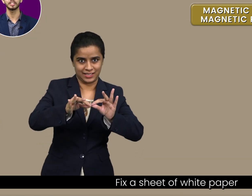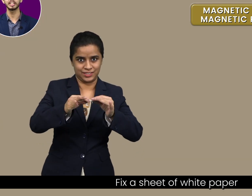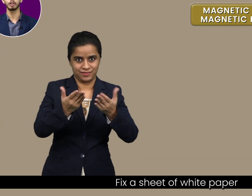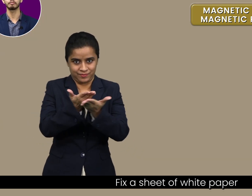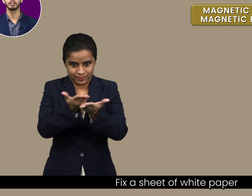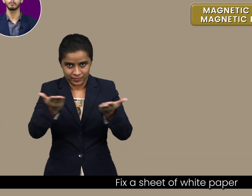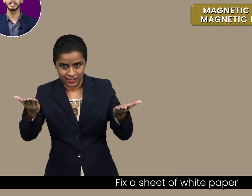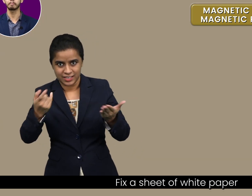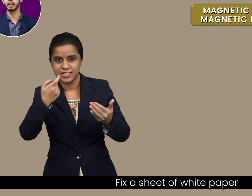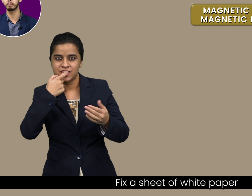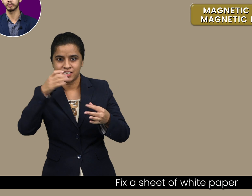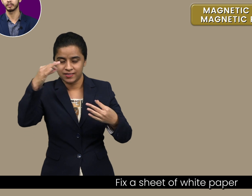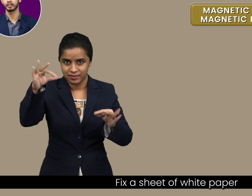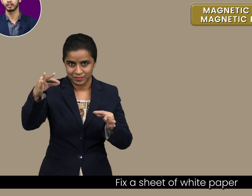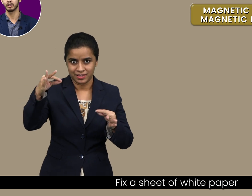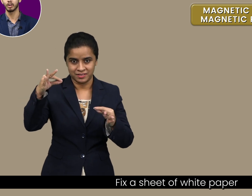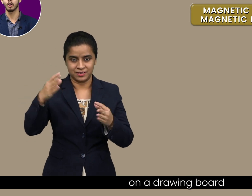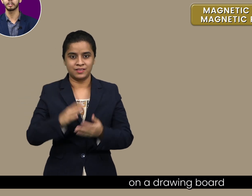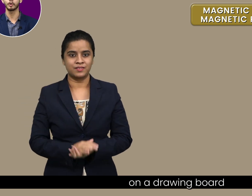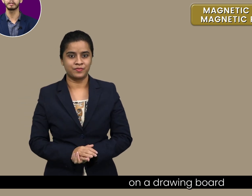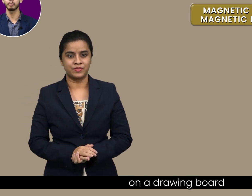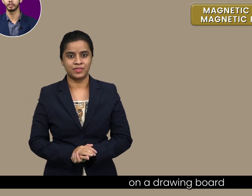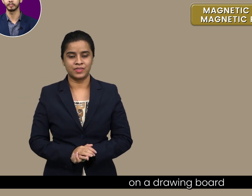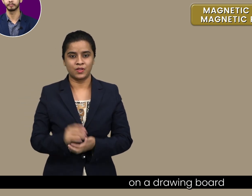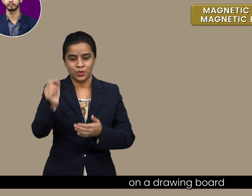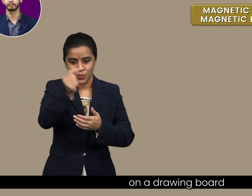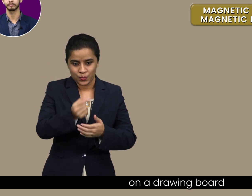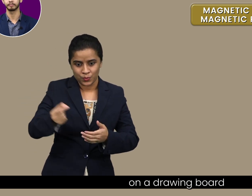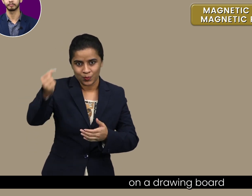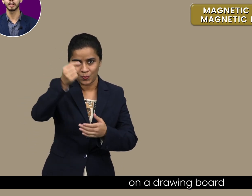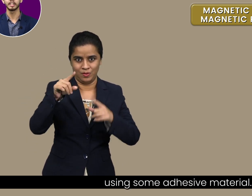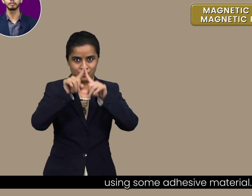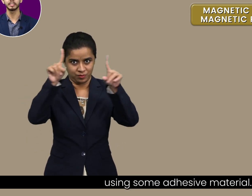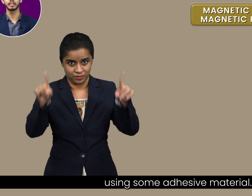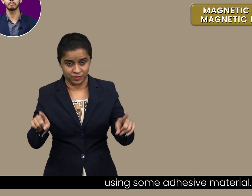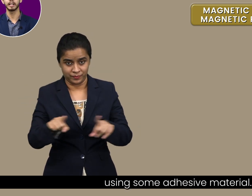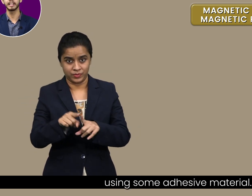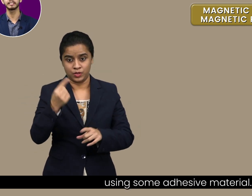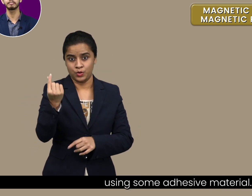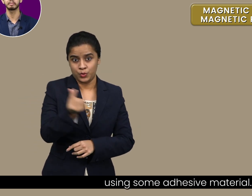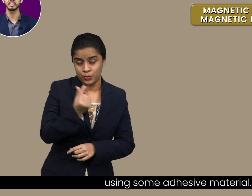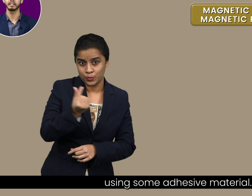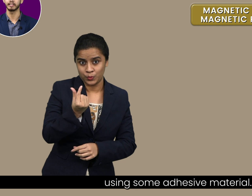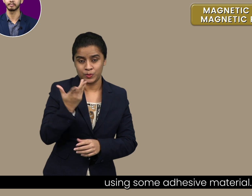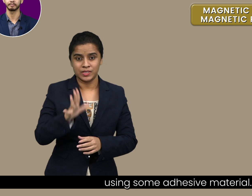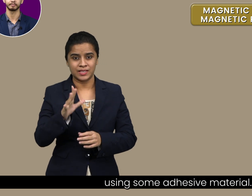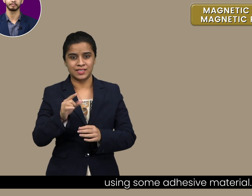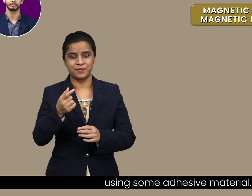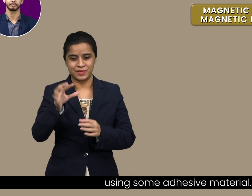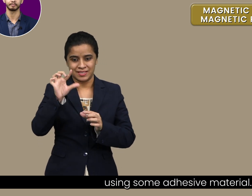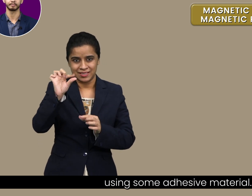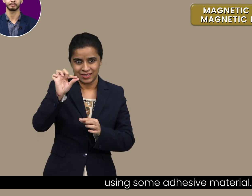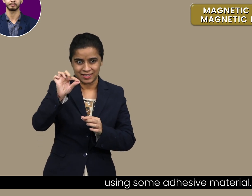Fix a sheet of white paper on a drawing board using some adhesive material.